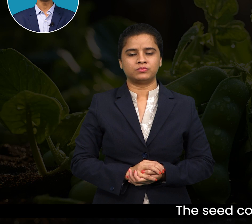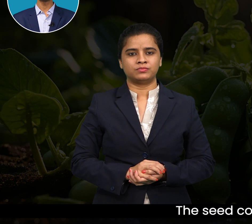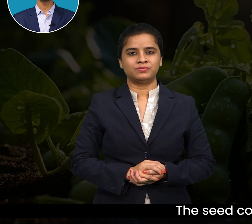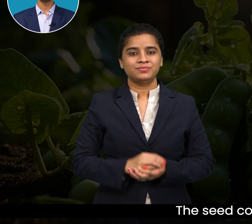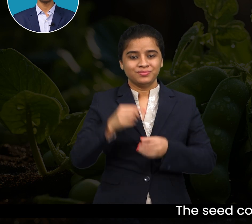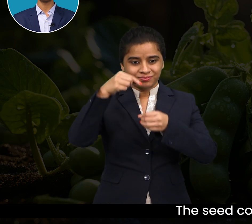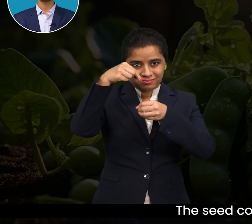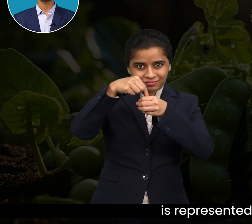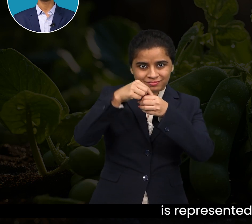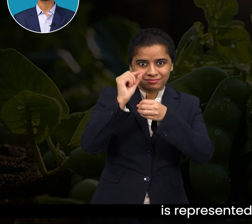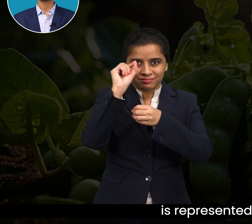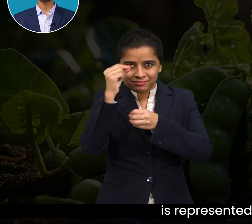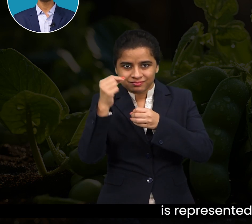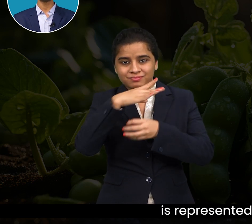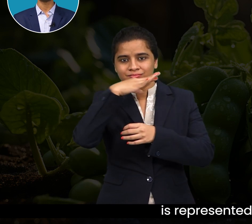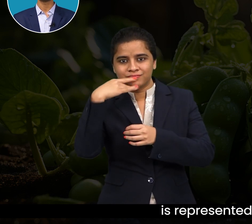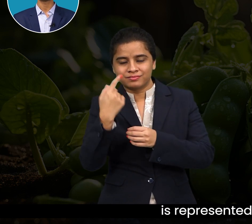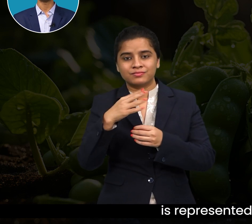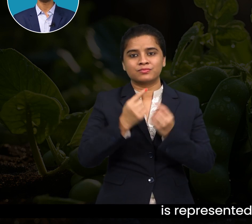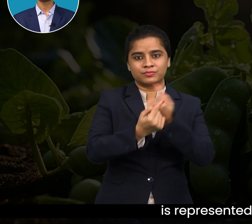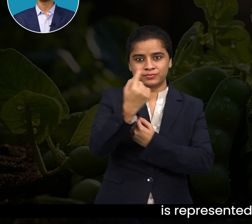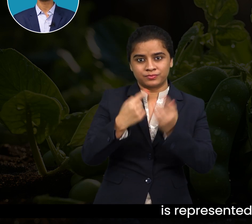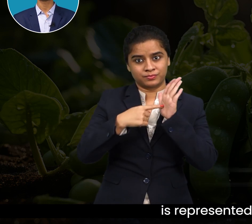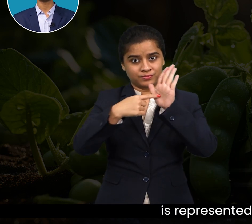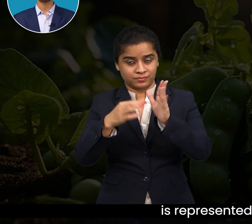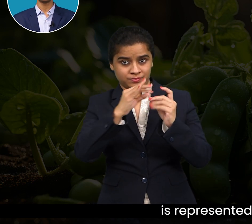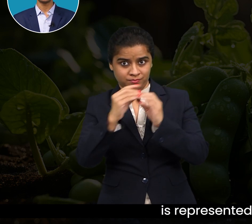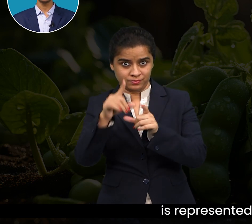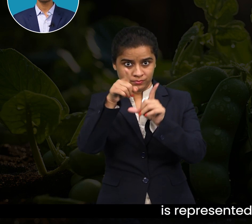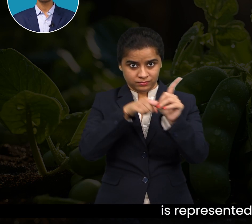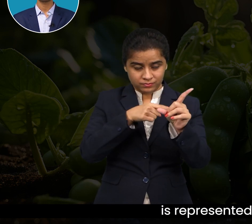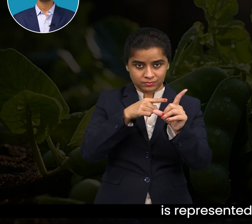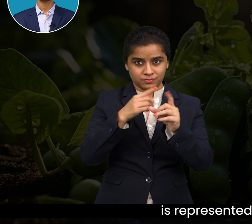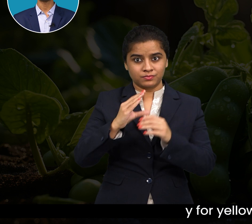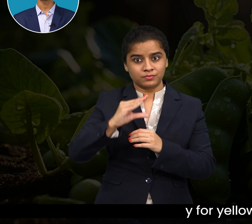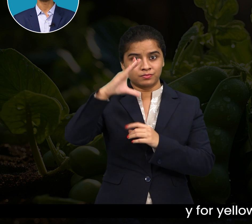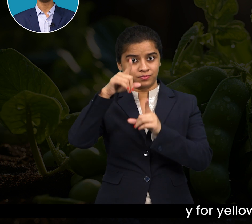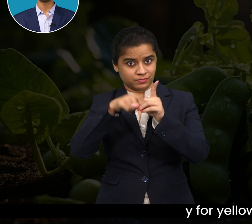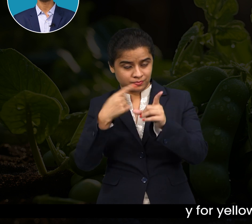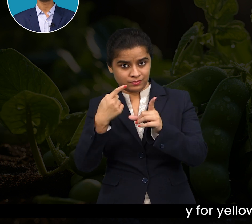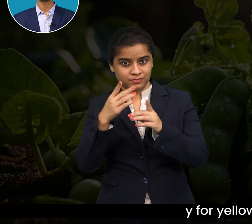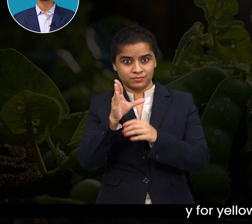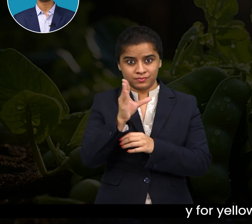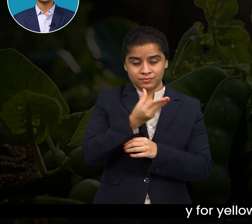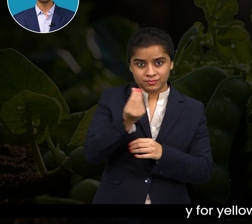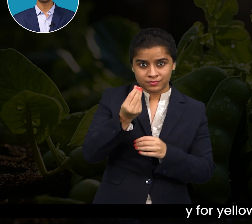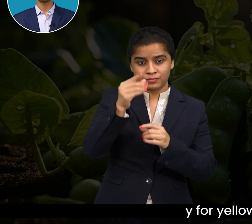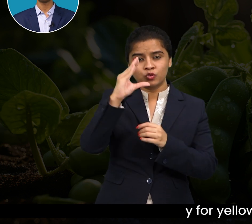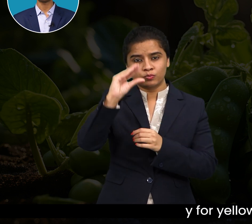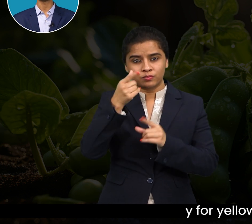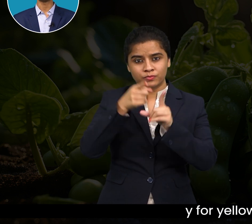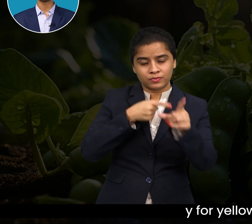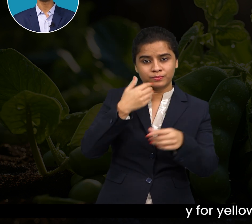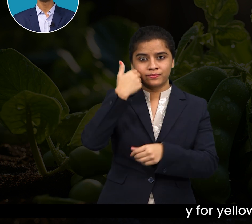The seed color of plants is represented by letters capital Y and small y. For